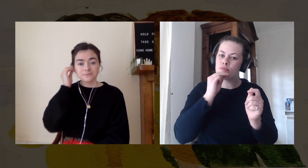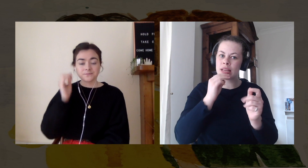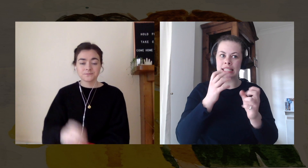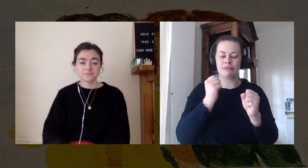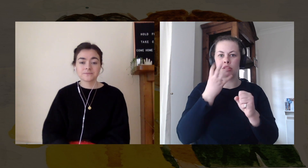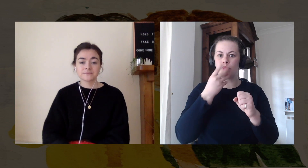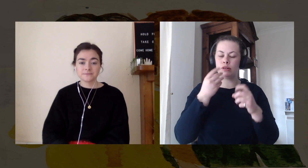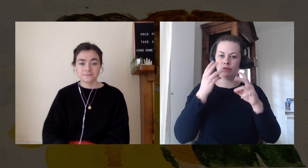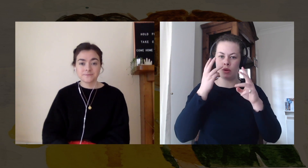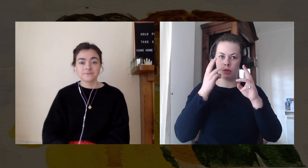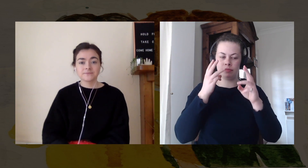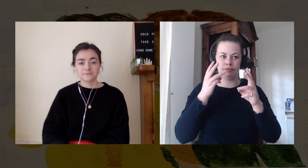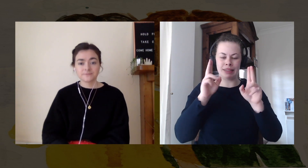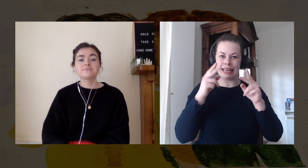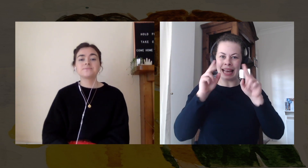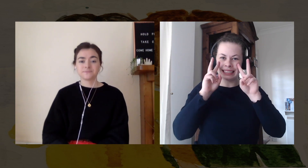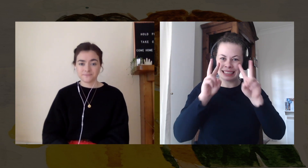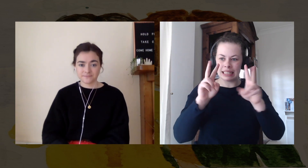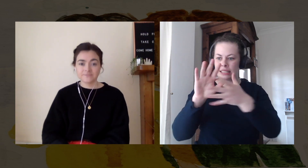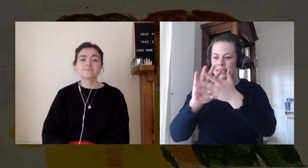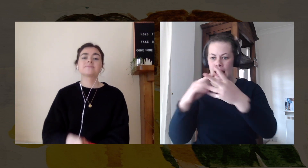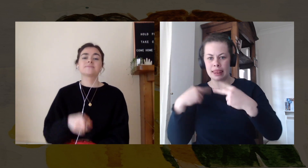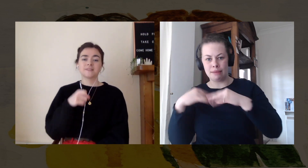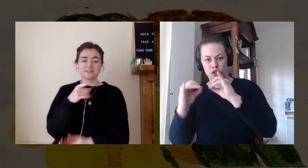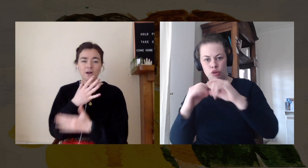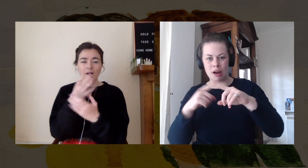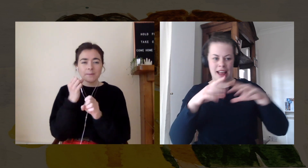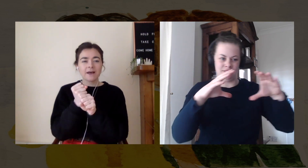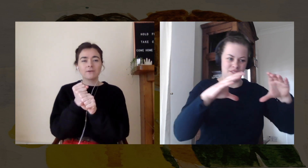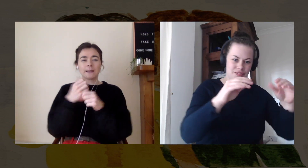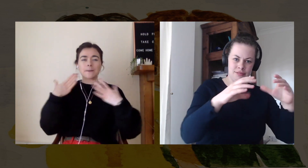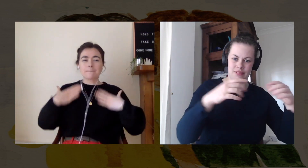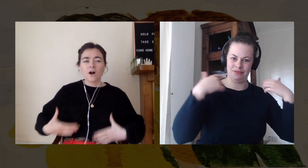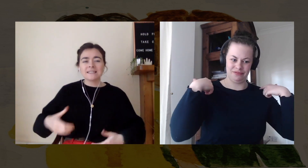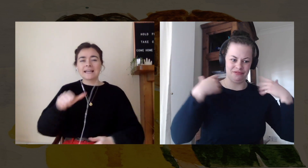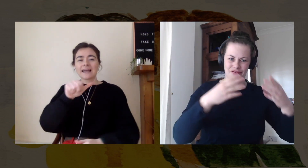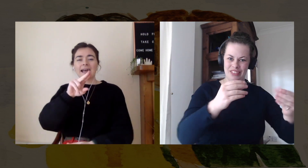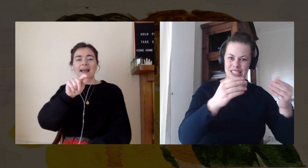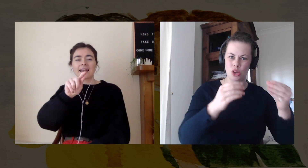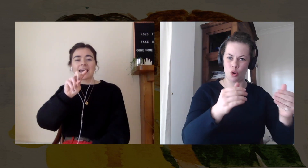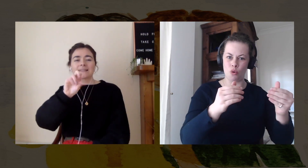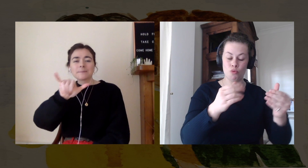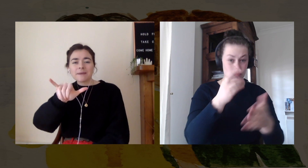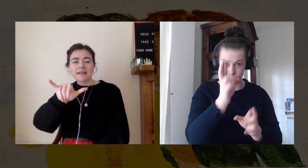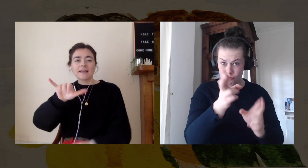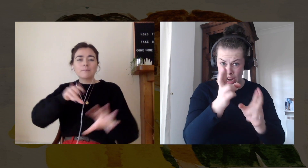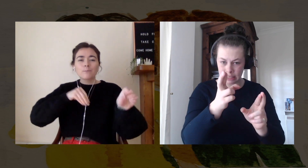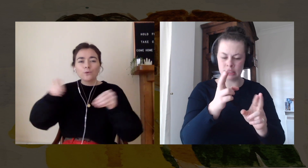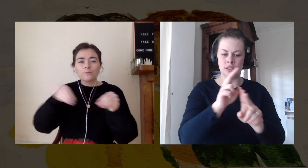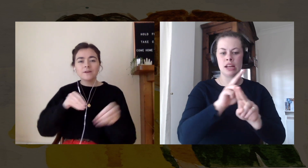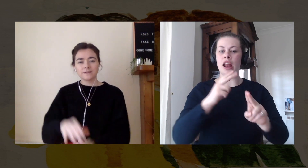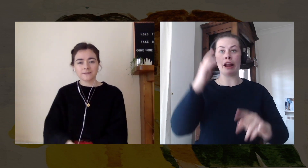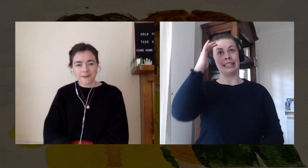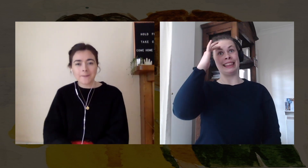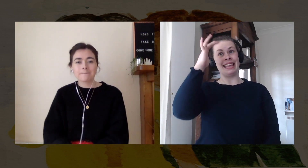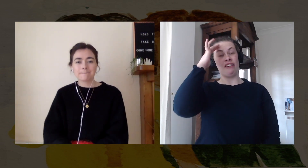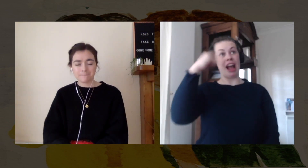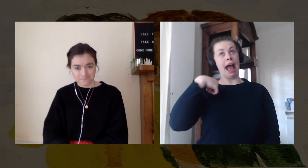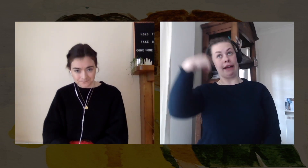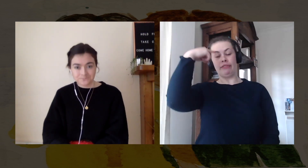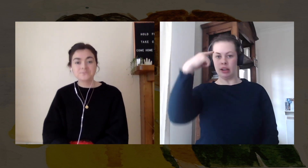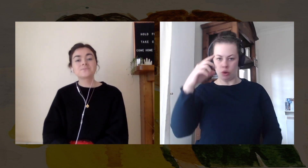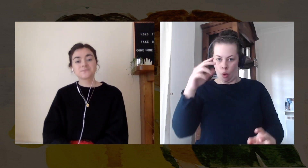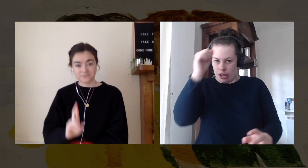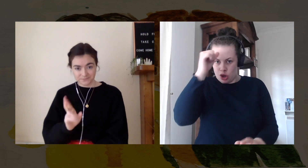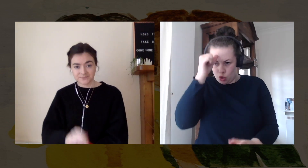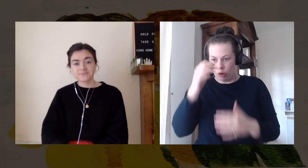into, like, physio, anatomy and movement. That's it, but he knows how. It's not like a theoretical for him. He physically knows what it's like to be a sign language interpreter, so he can apply those